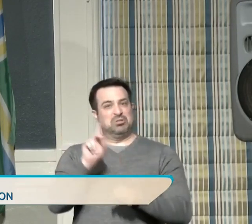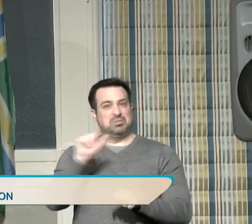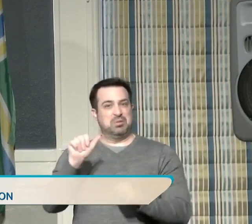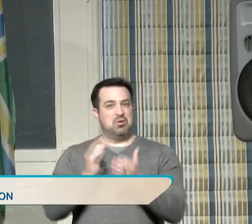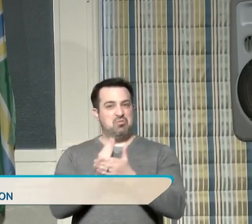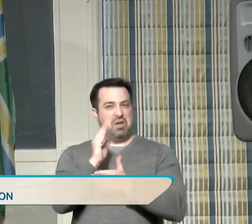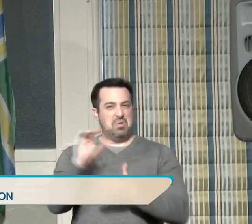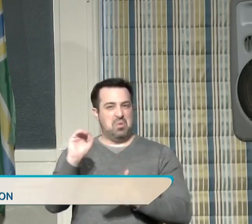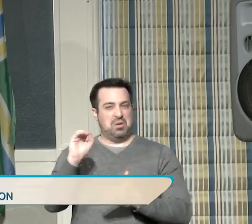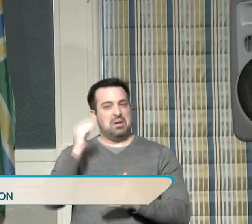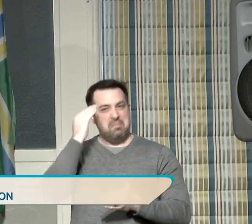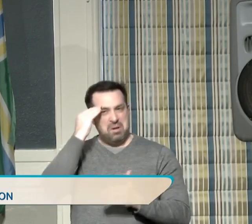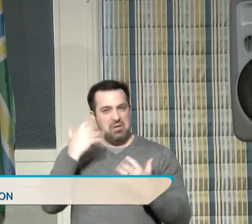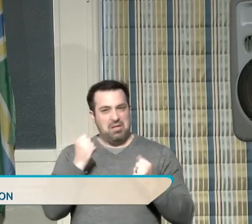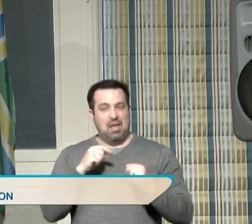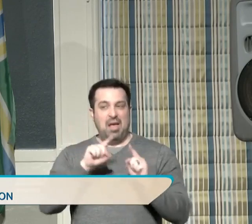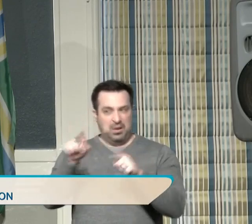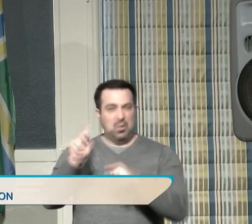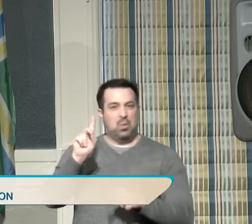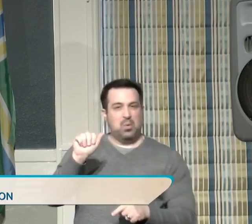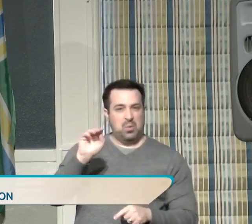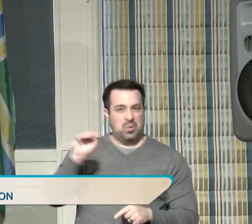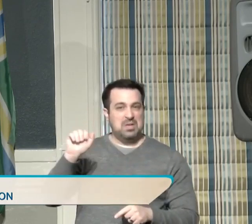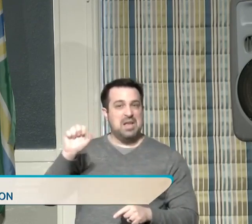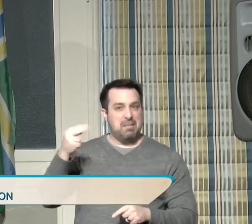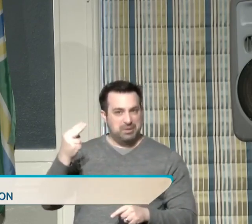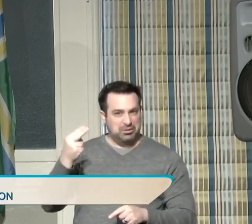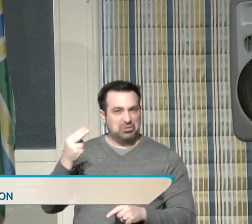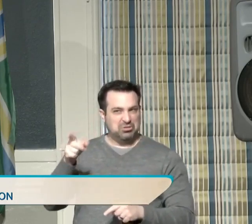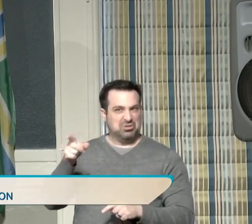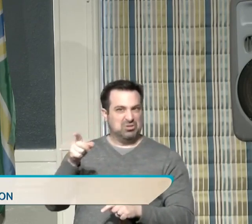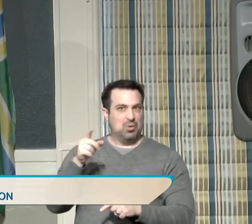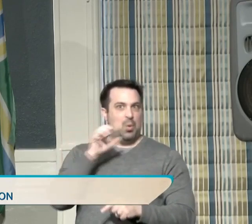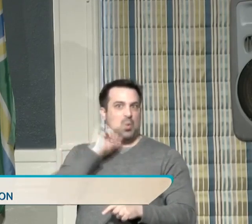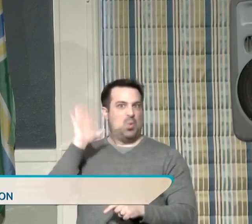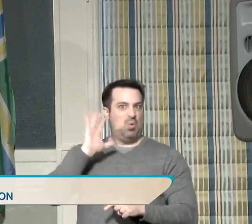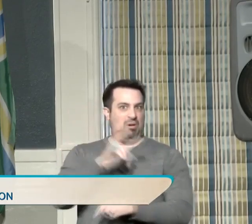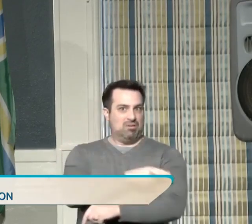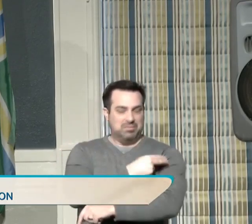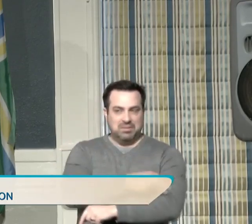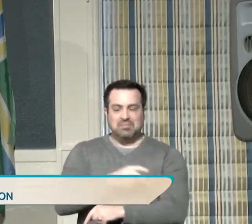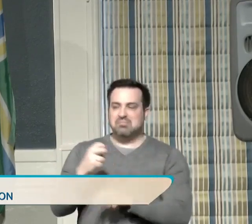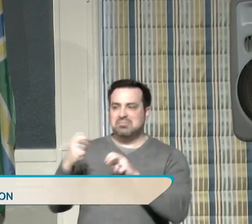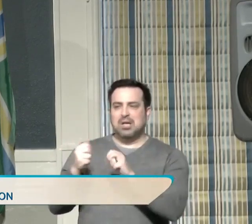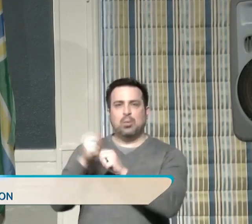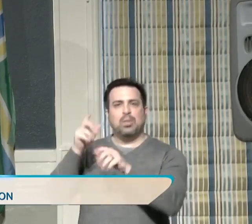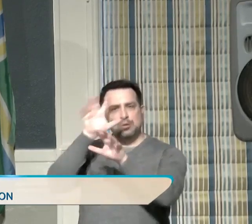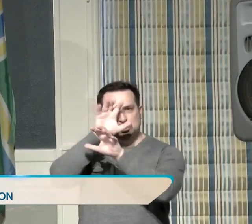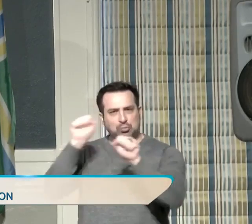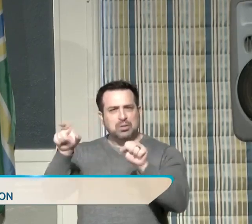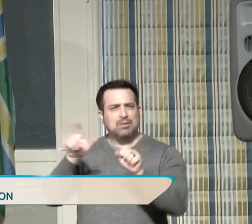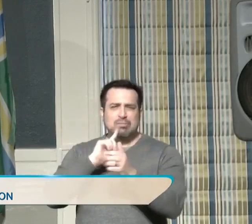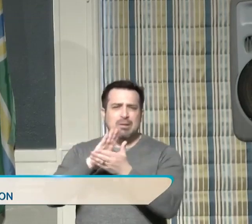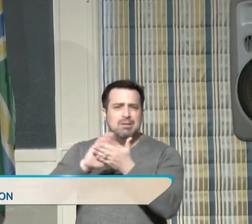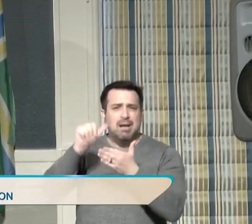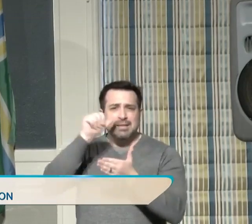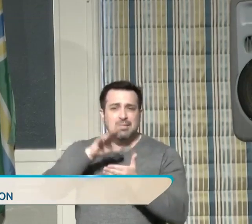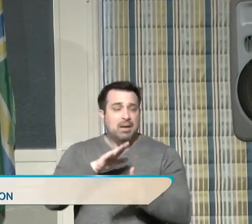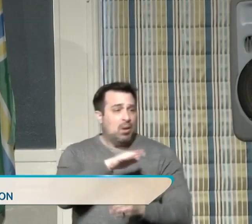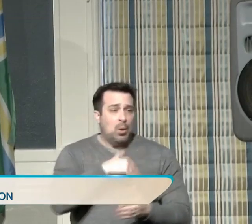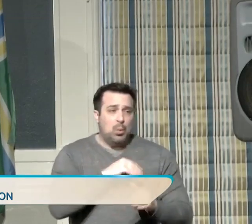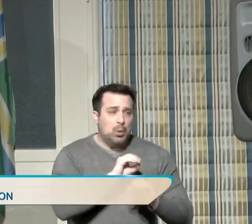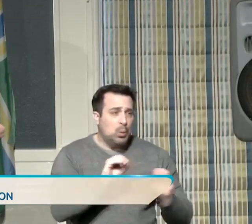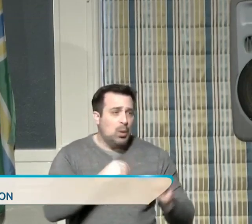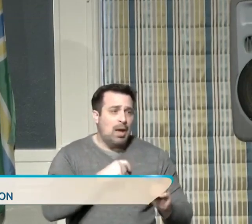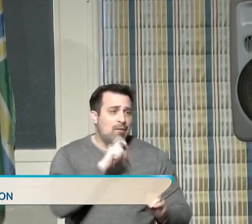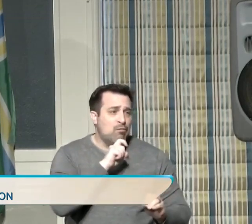health area. I went down to Damisch, sat down with the superintendent, a really nice man, and he said, you know, Bob, we don't have rubber walls here.